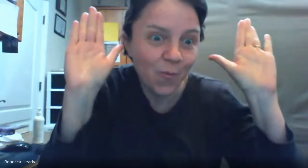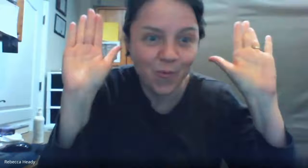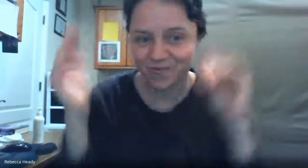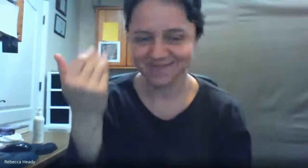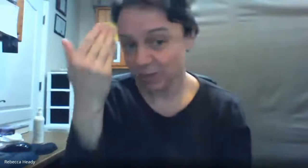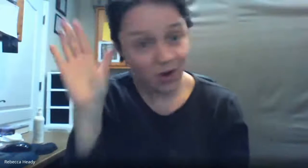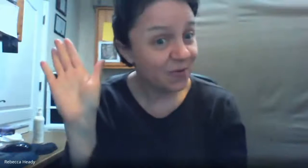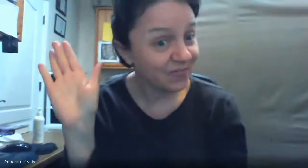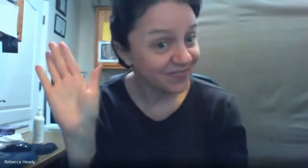You don't know?